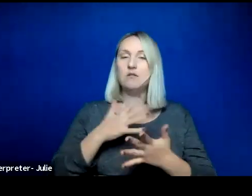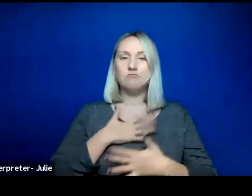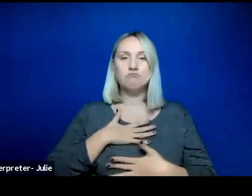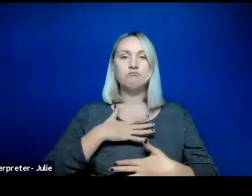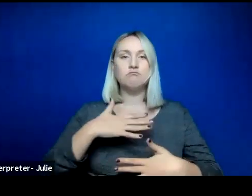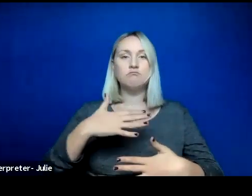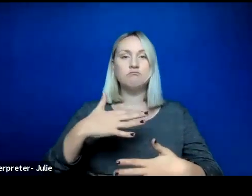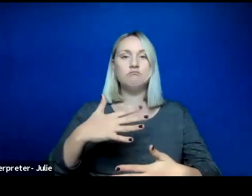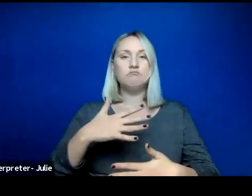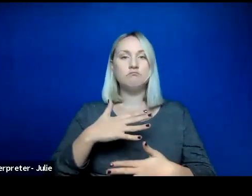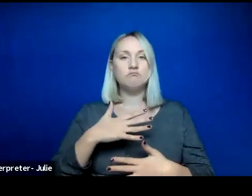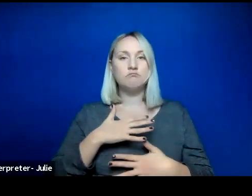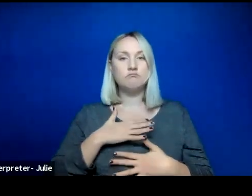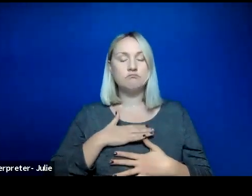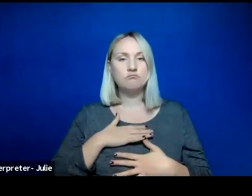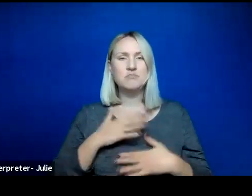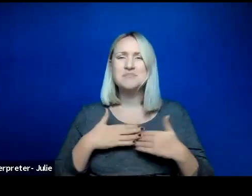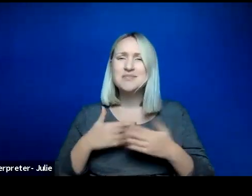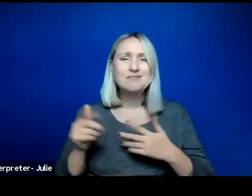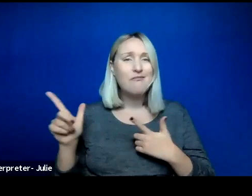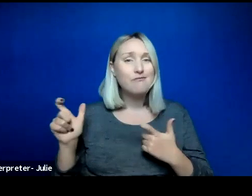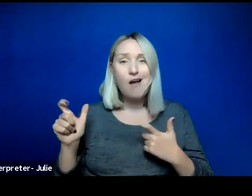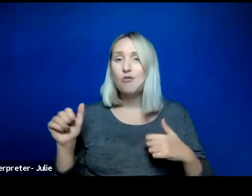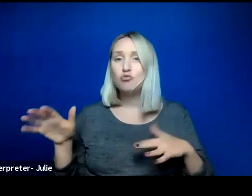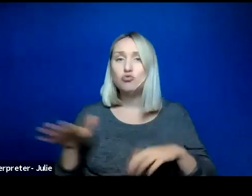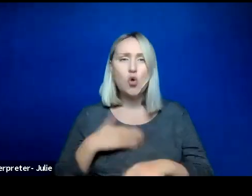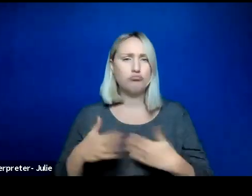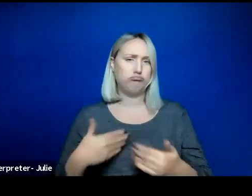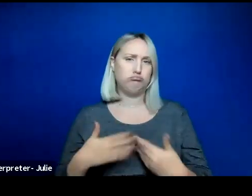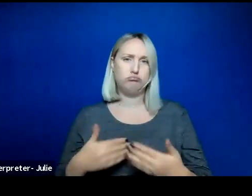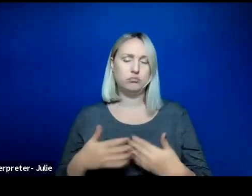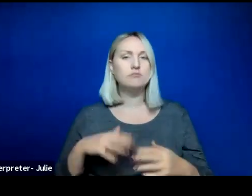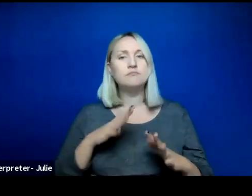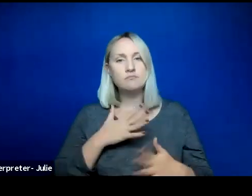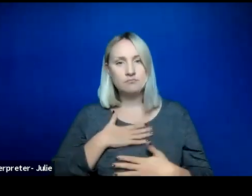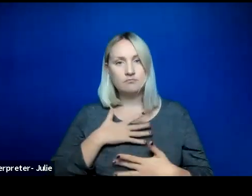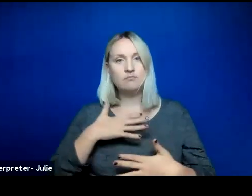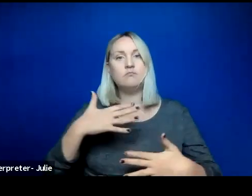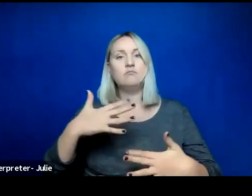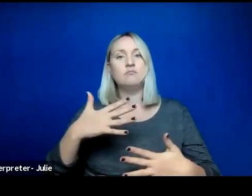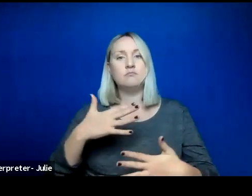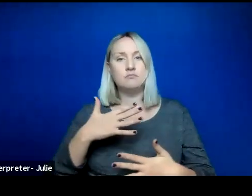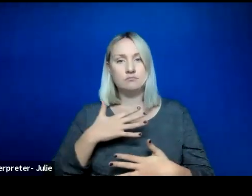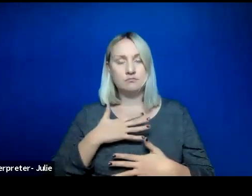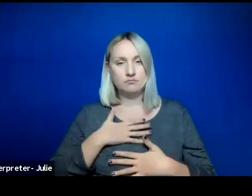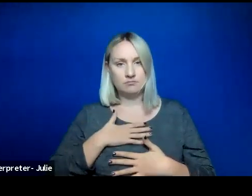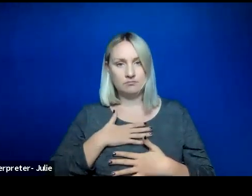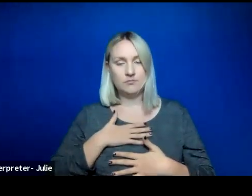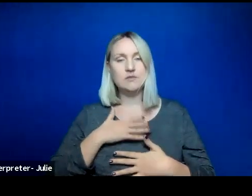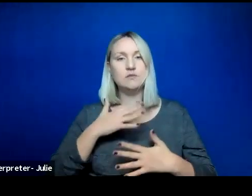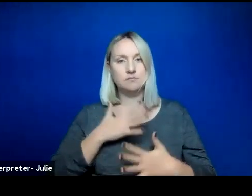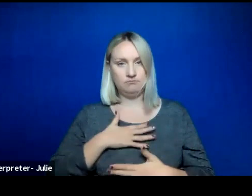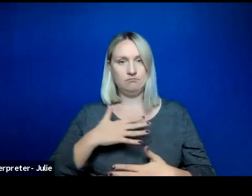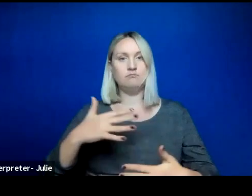It doesn't matter what speed you're going with the breath, but as you breathe in, I am breathing